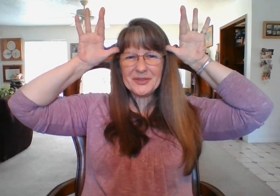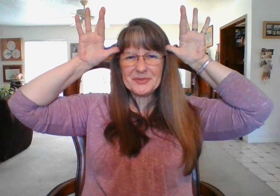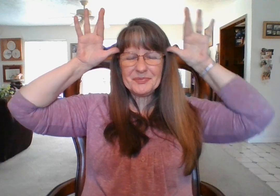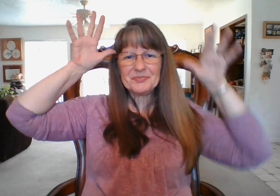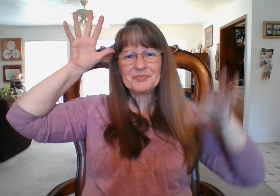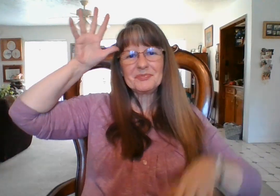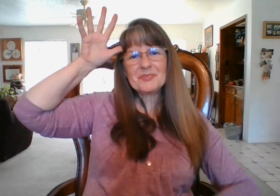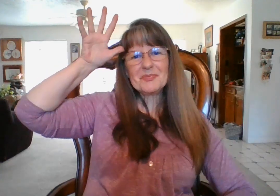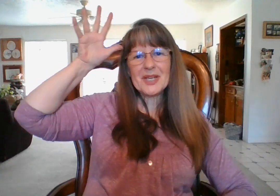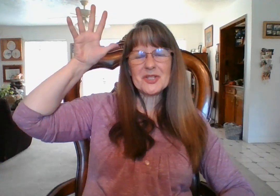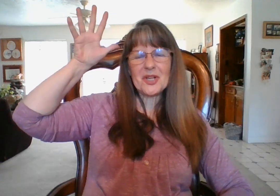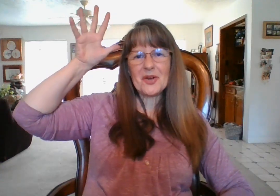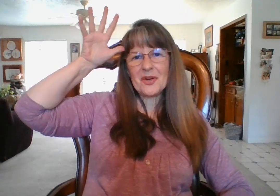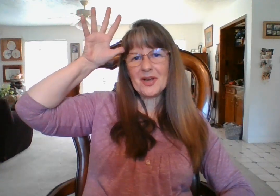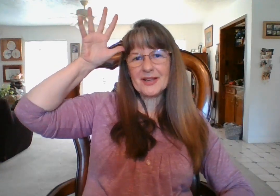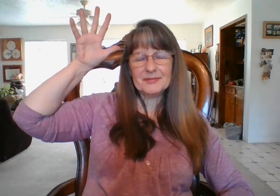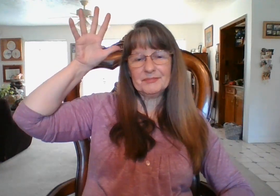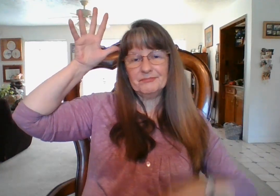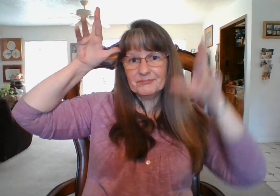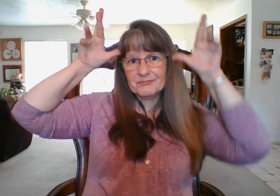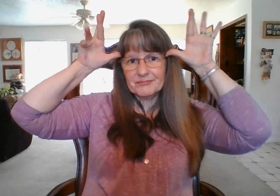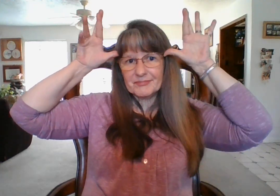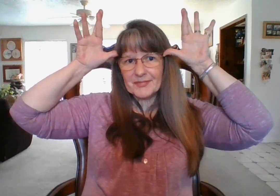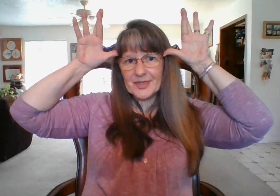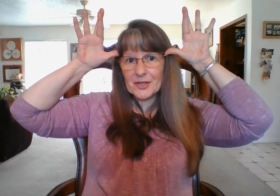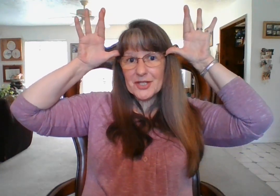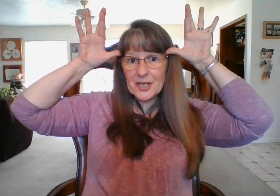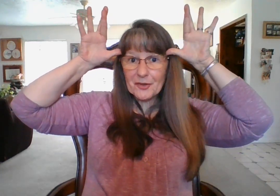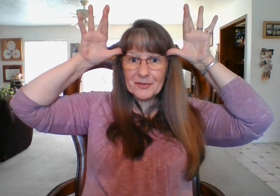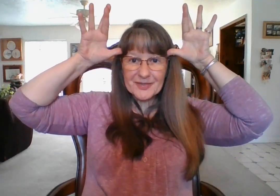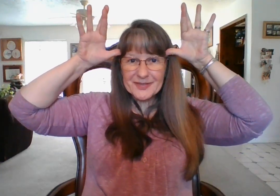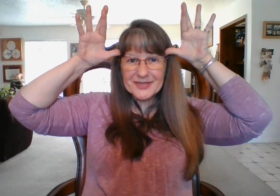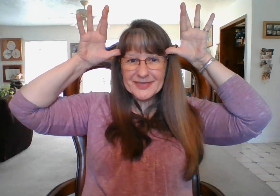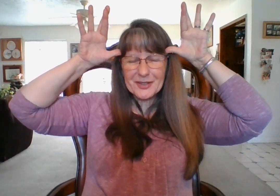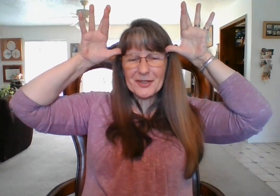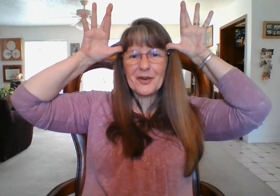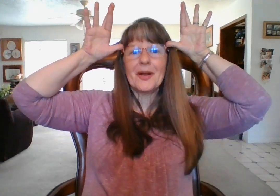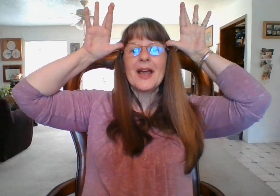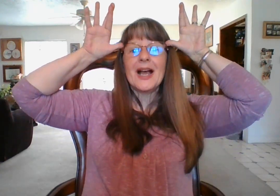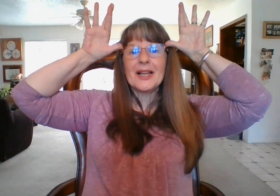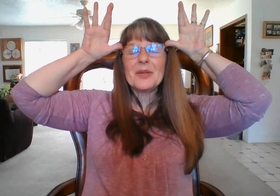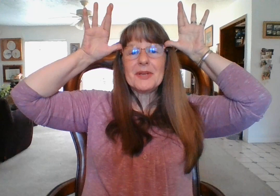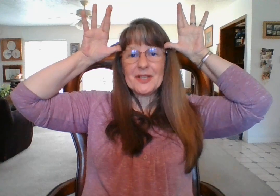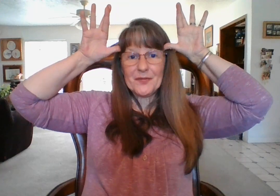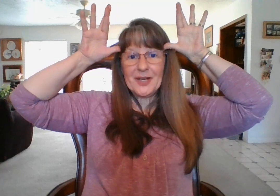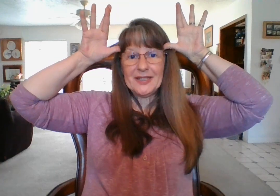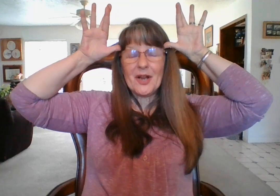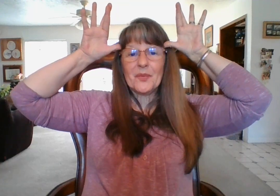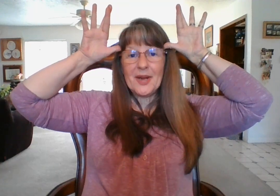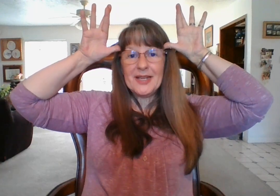Reindeer, because they're a deer, but they're a little bit different. A